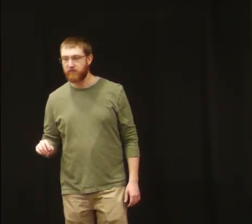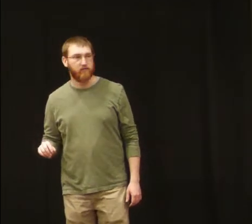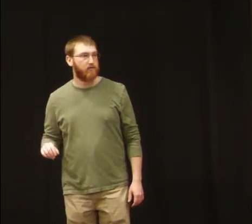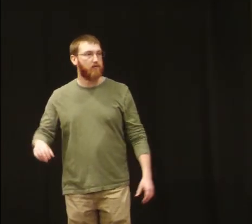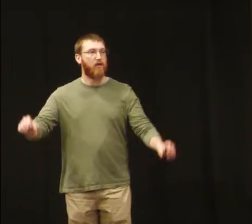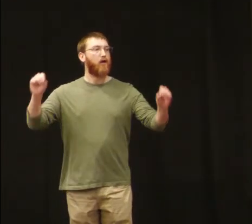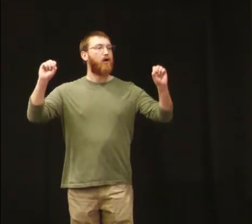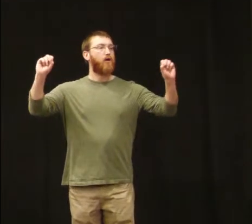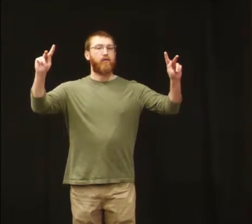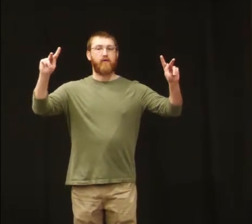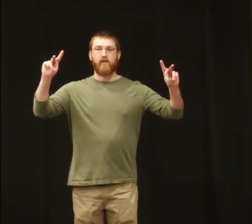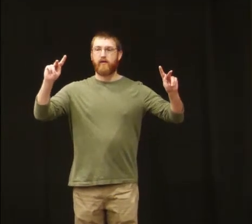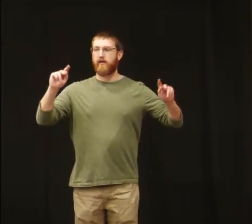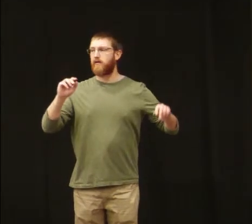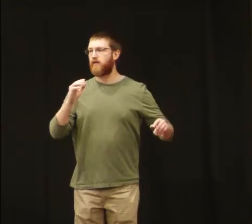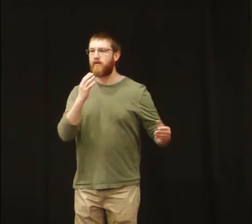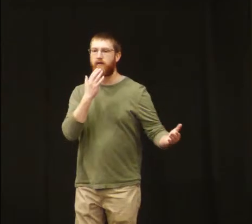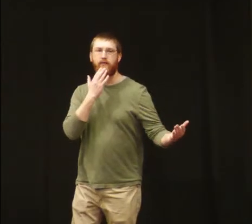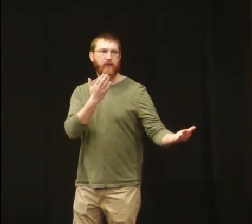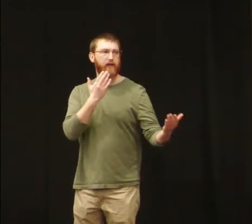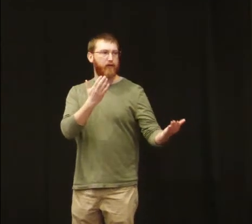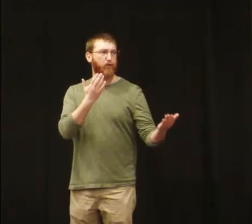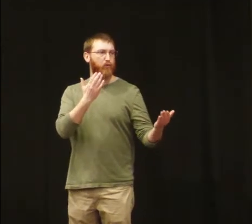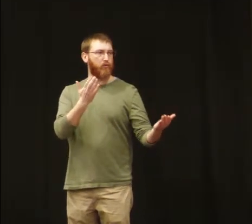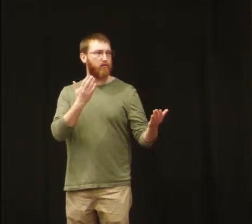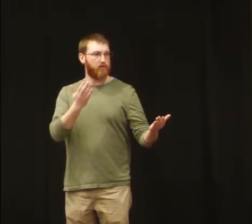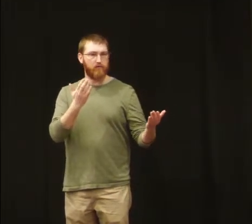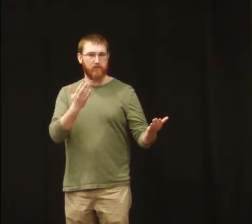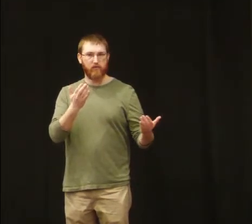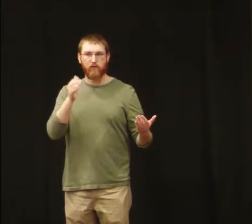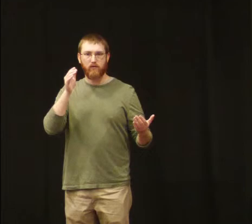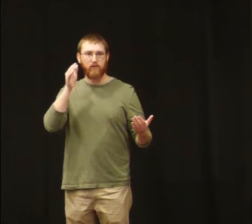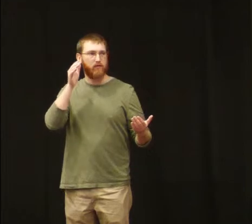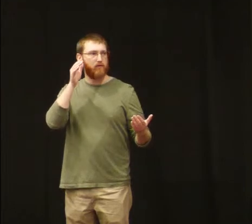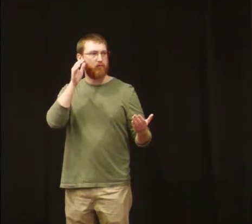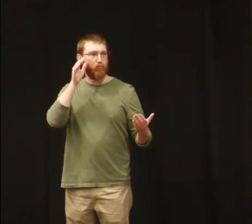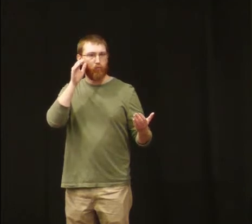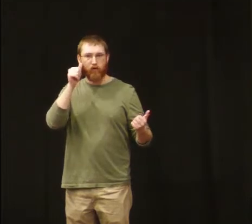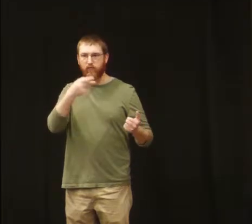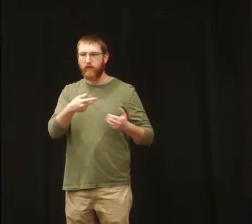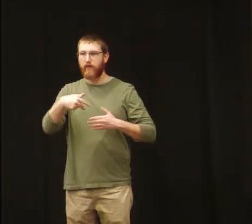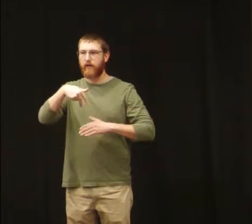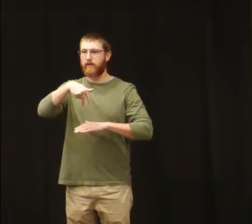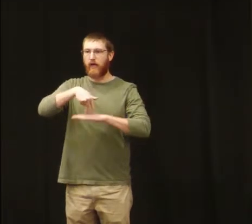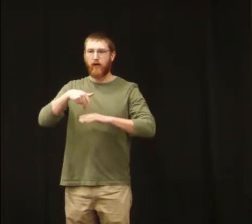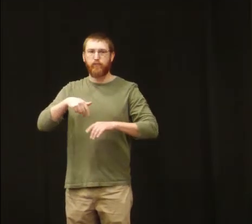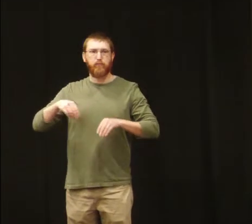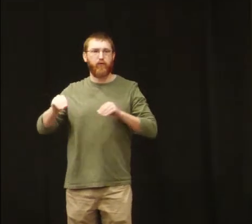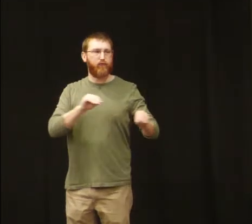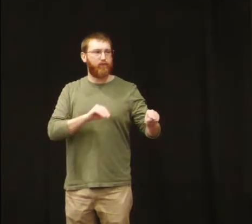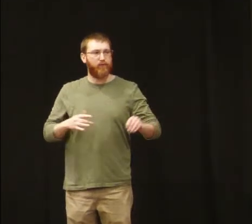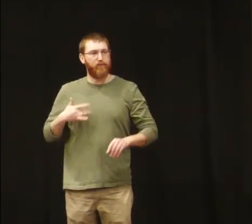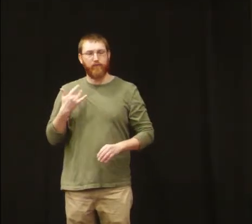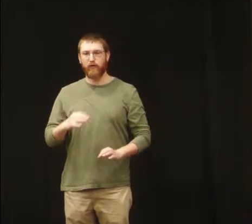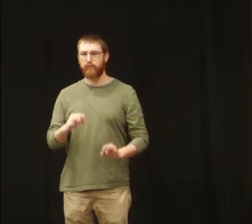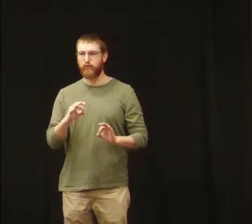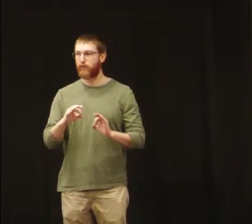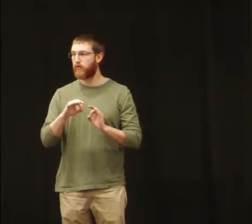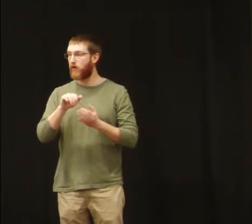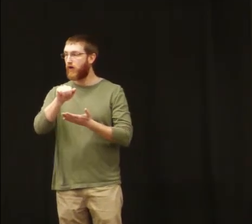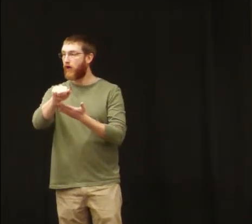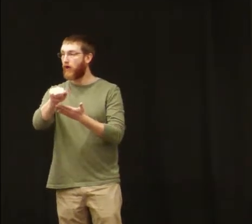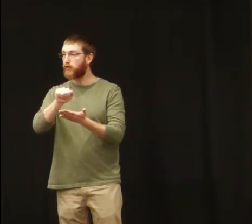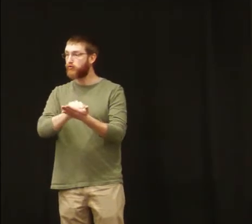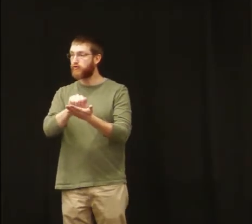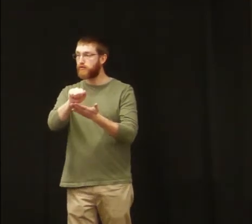All right, thank you guys for that. Hopefully you got up and you got to move and you're feeling good. This is our agenda for today. We're